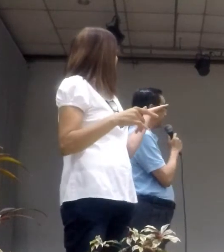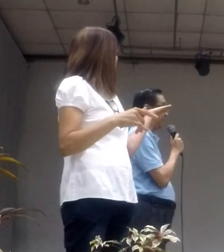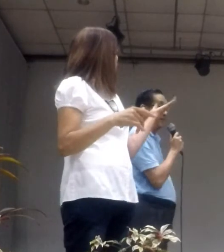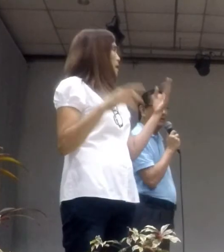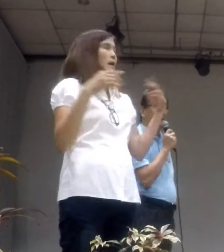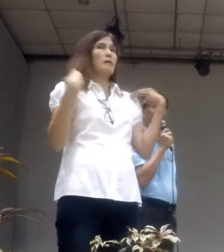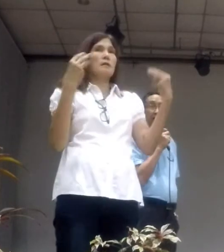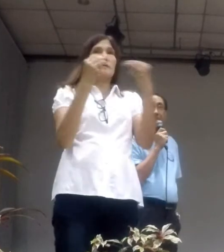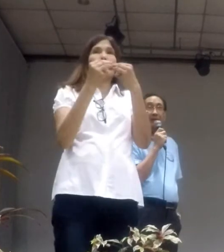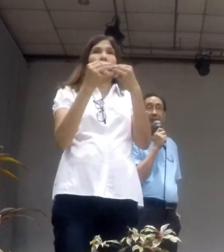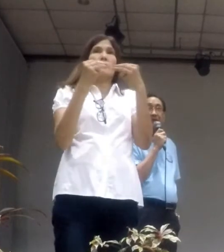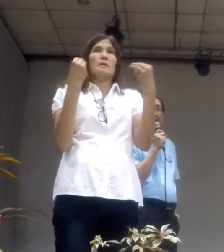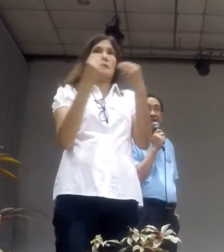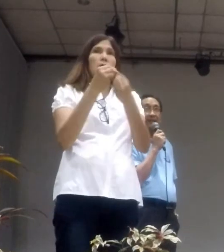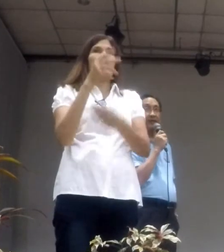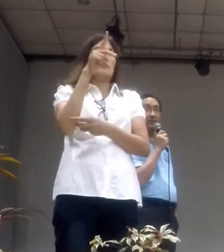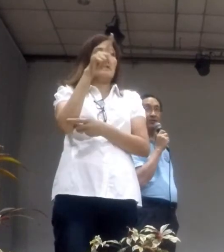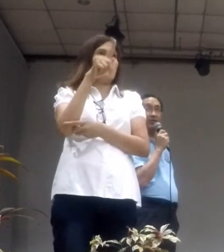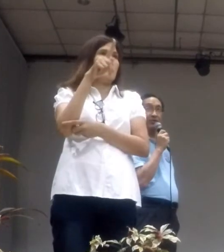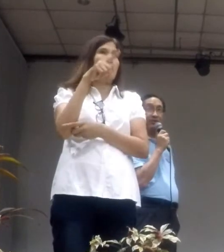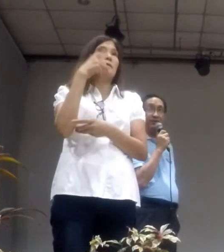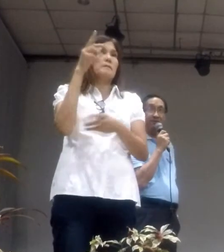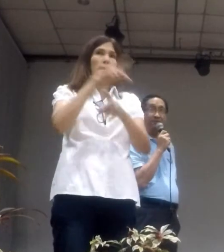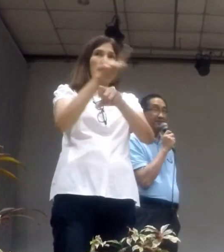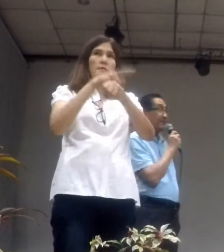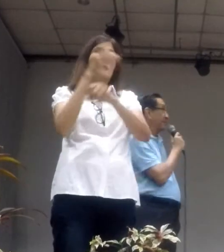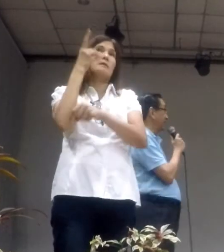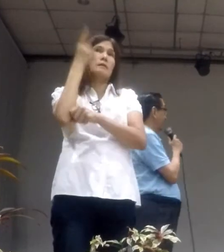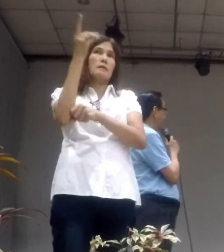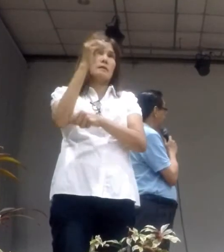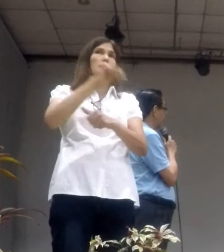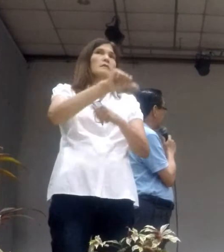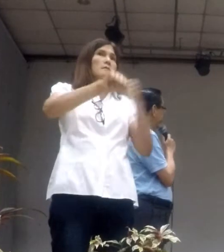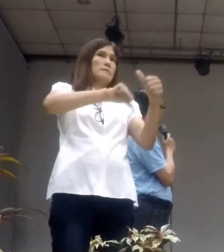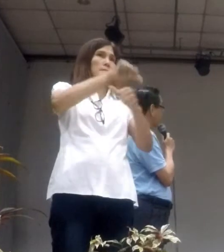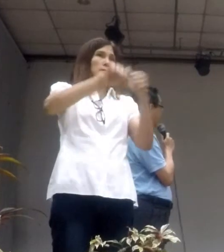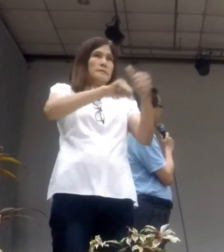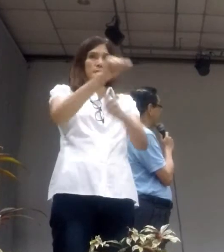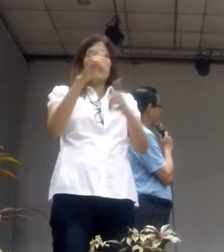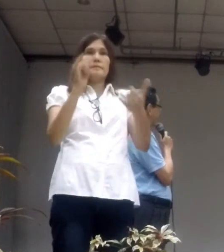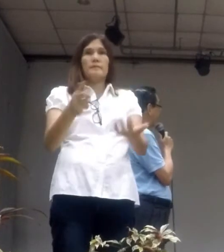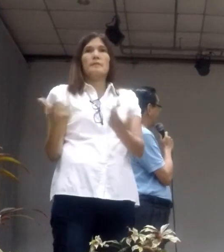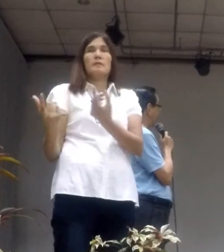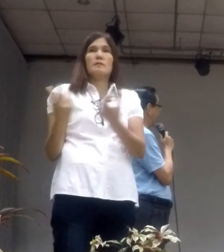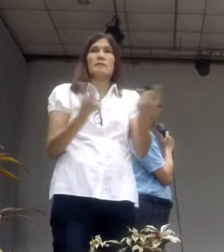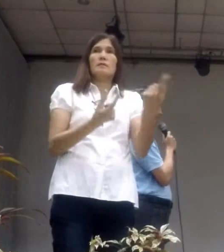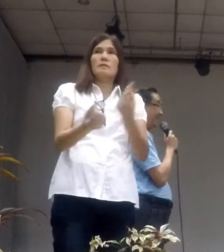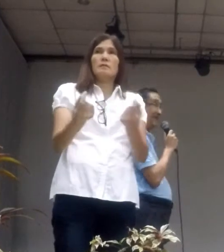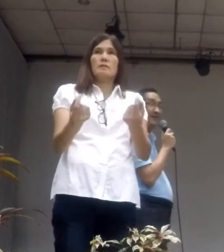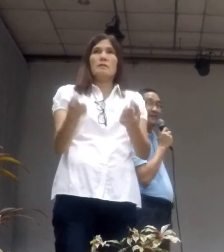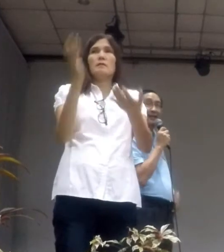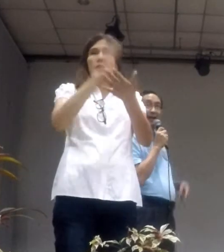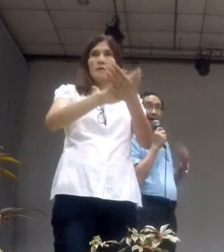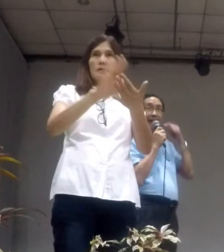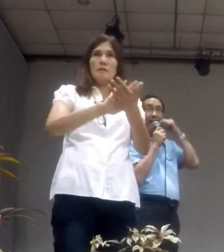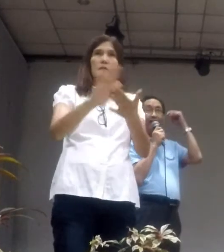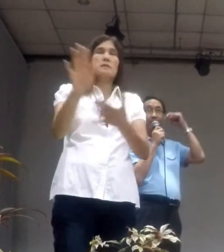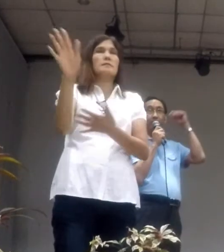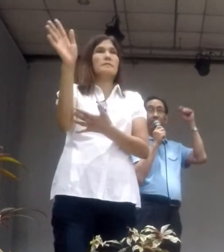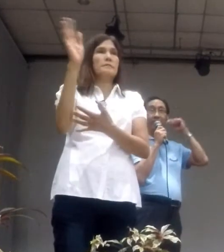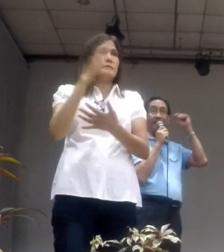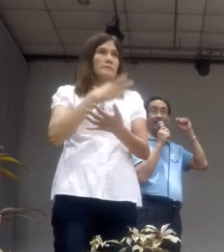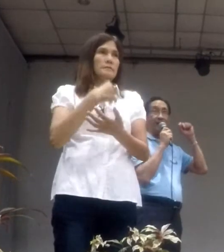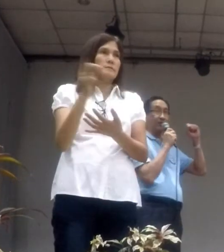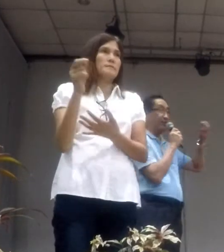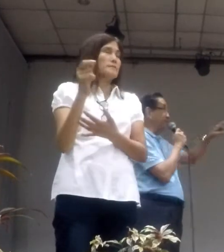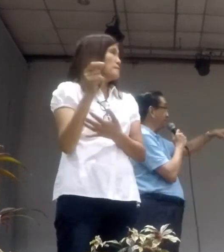members of the Philippine Dental Association. So they conducted cleaning and